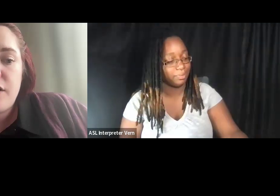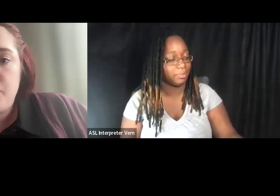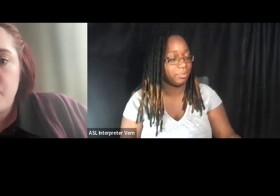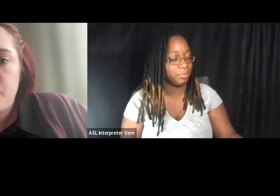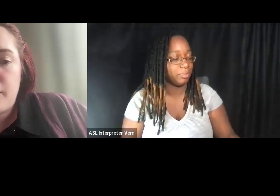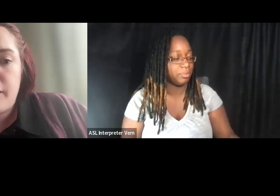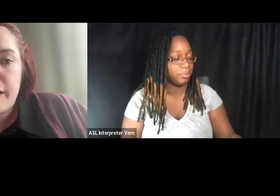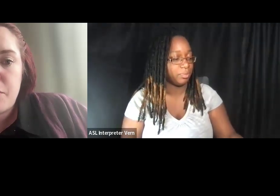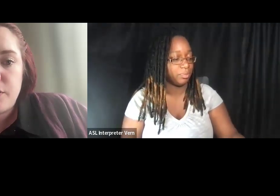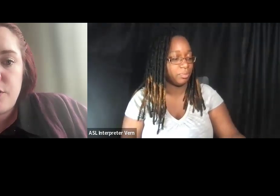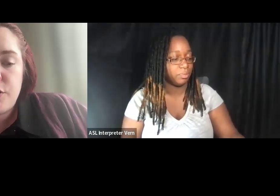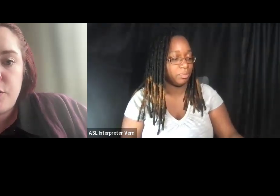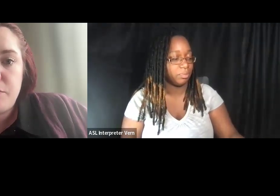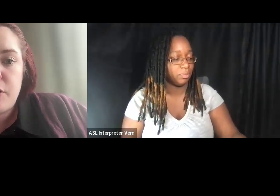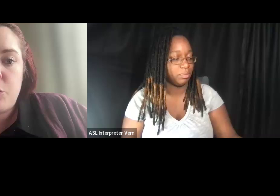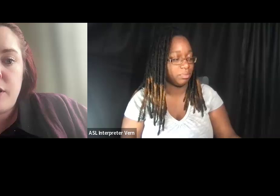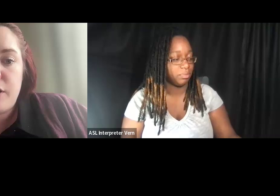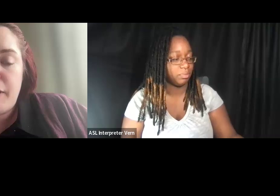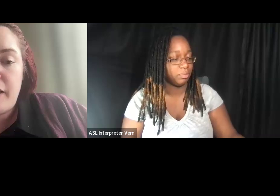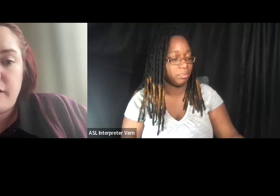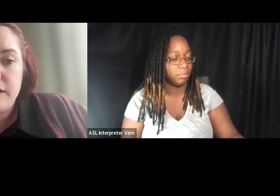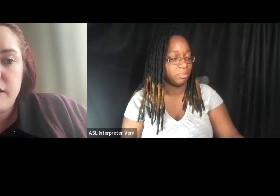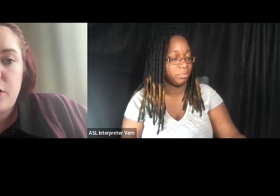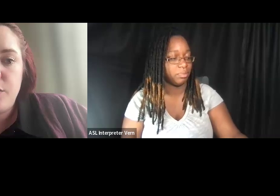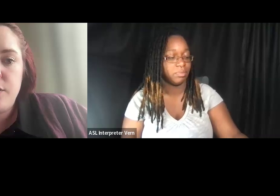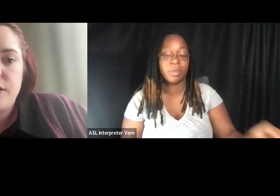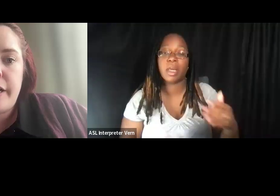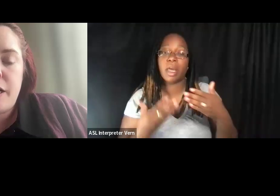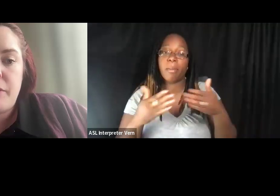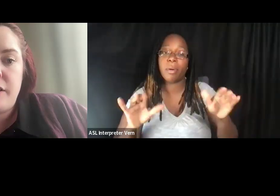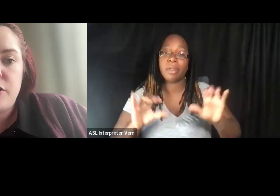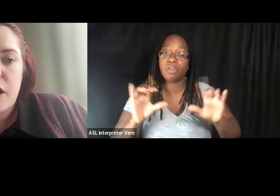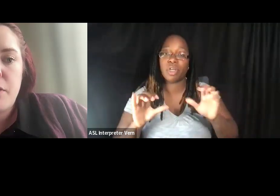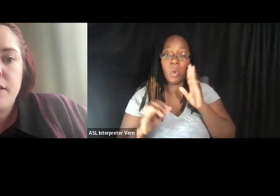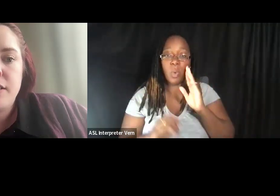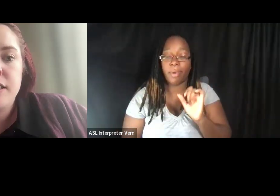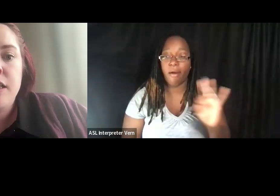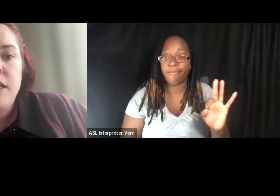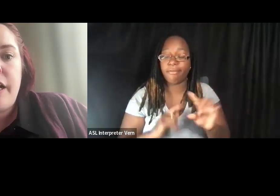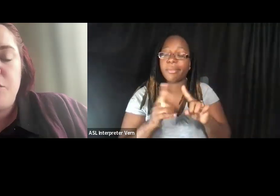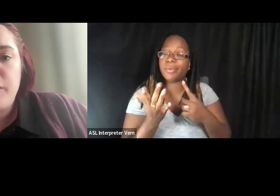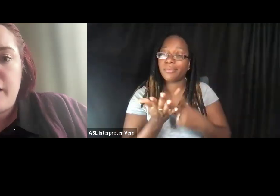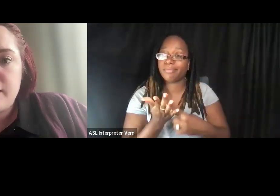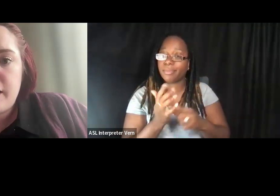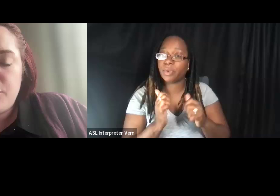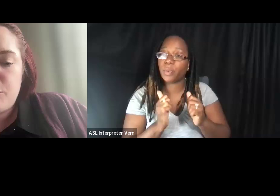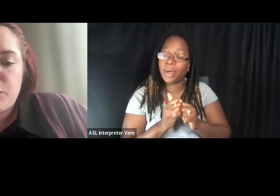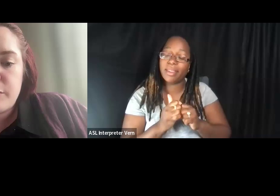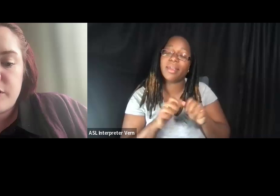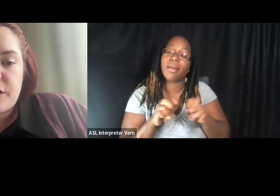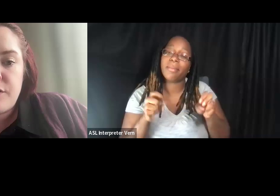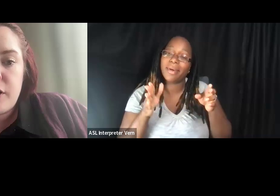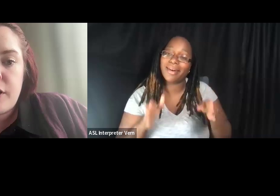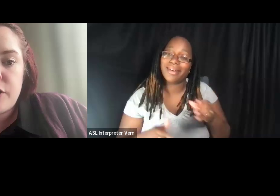turned off, but you are able to speak with the panelist and host in the chat box. We ask that